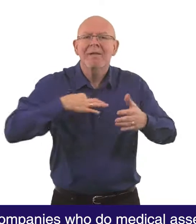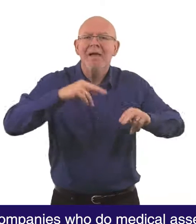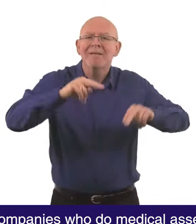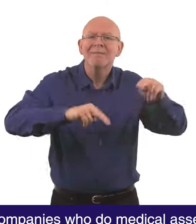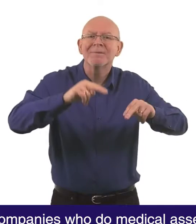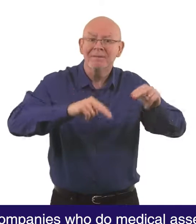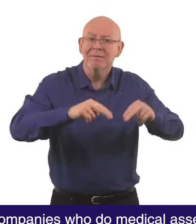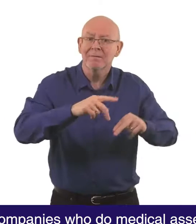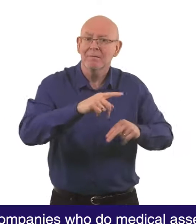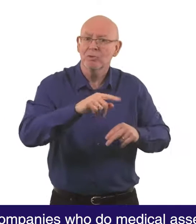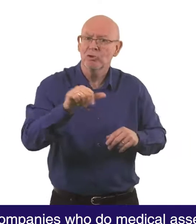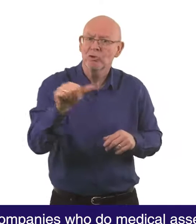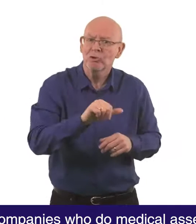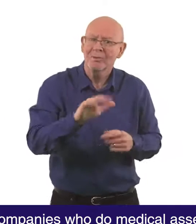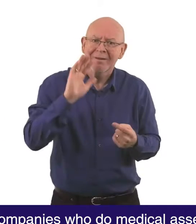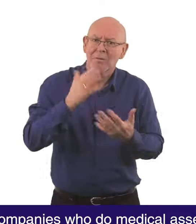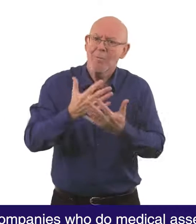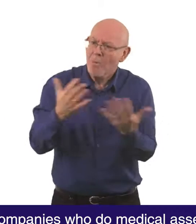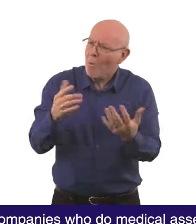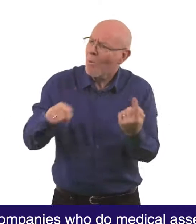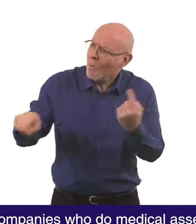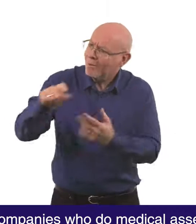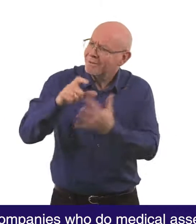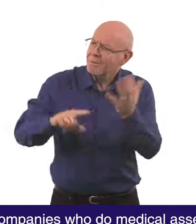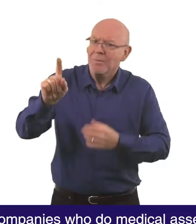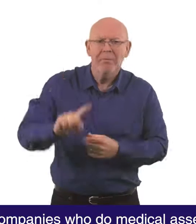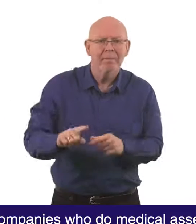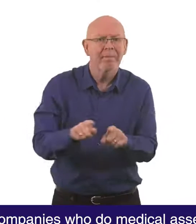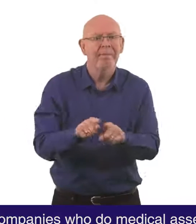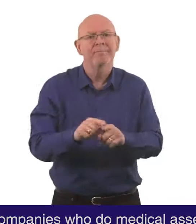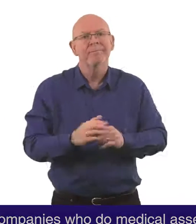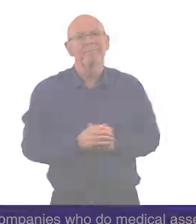medical assessments, close brackets, to listen more to disabled people.